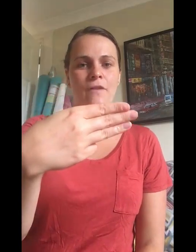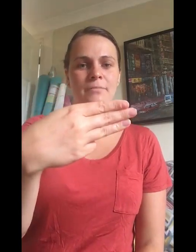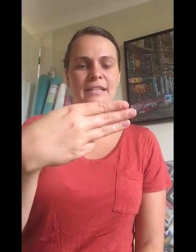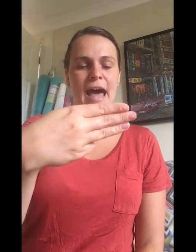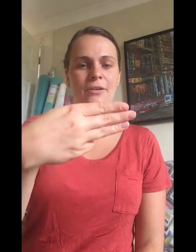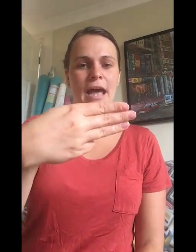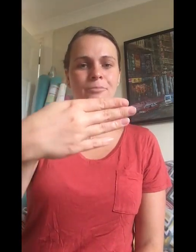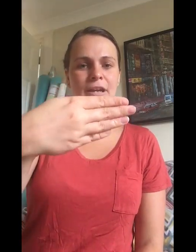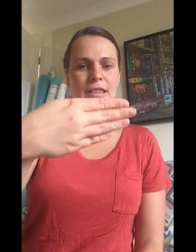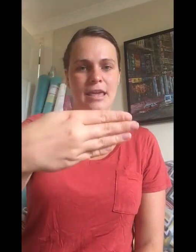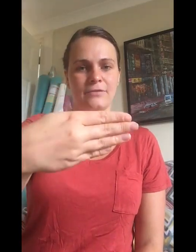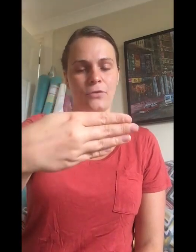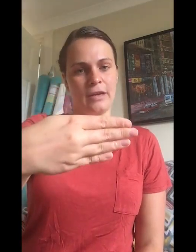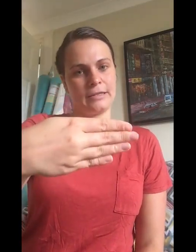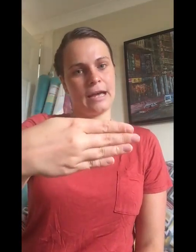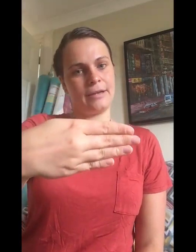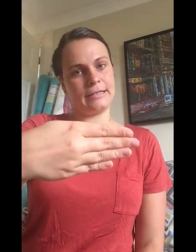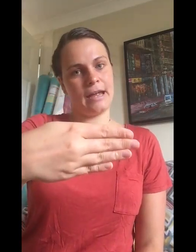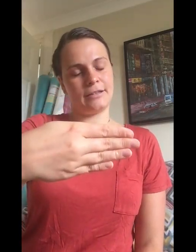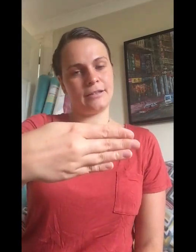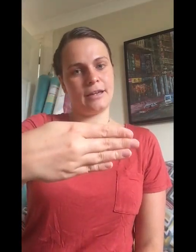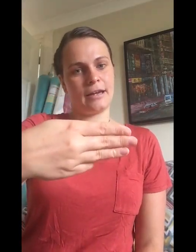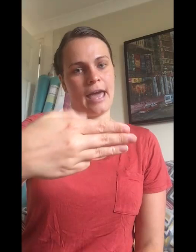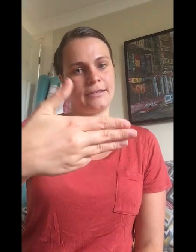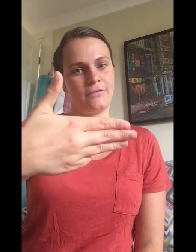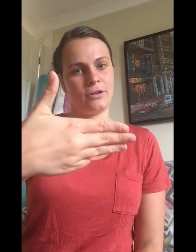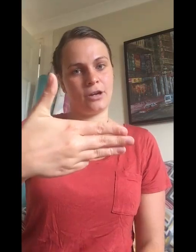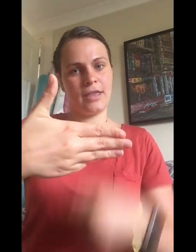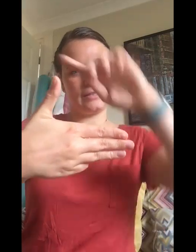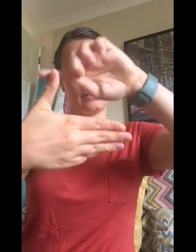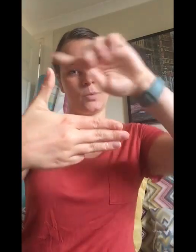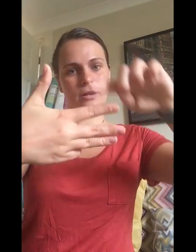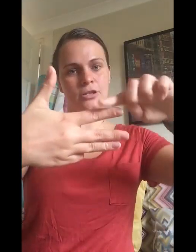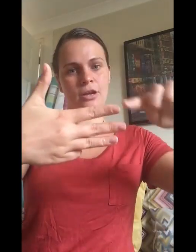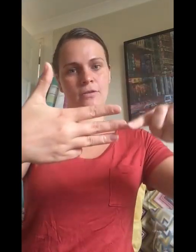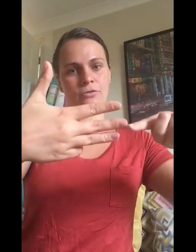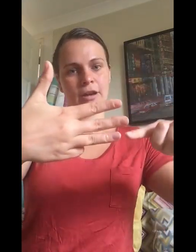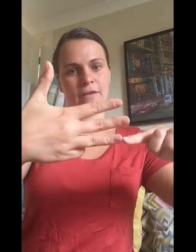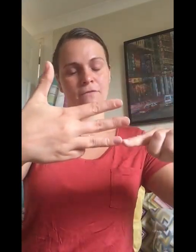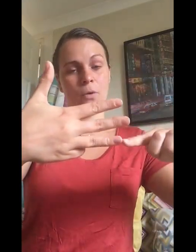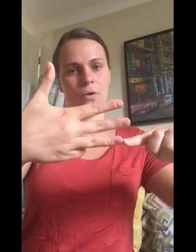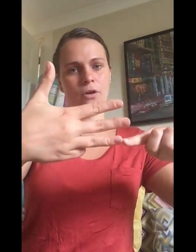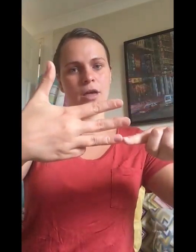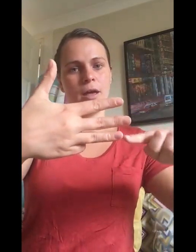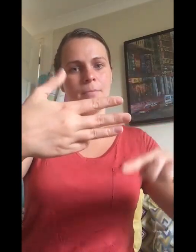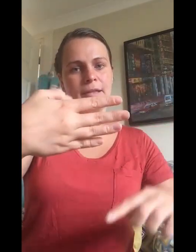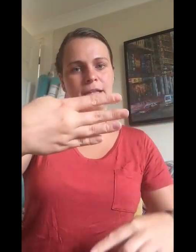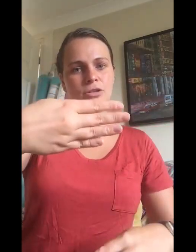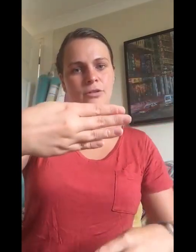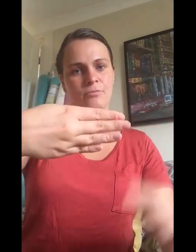thumb down and bring these 4 fingers out instead. Okay, so if you look at this, it's 1, 2, 3, 4, but instead you can bring